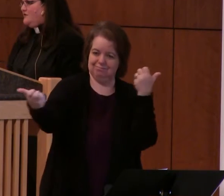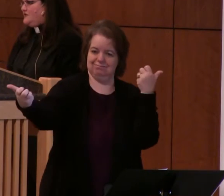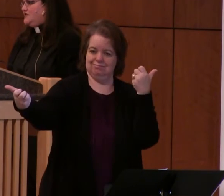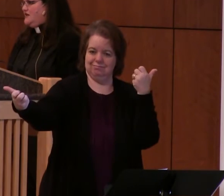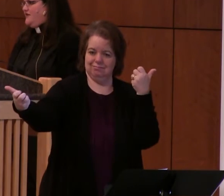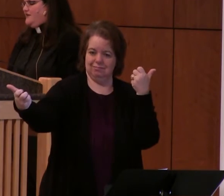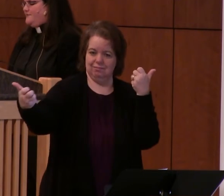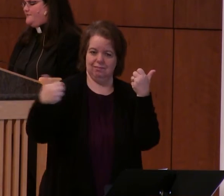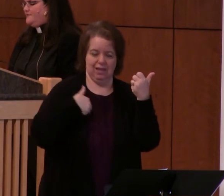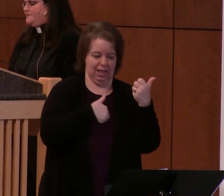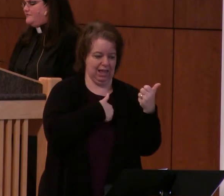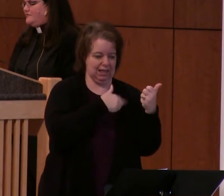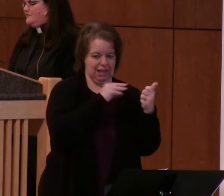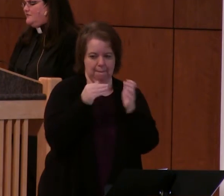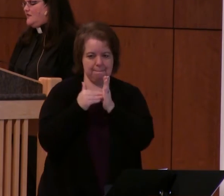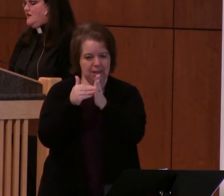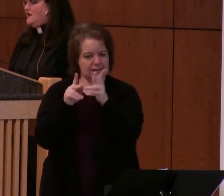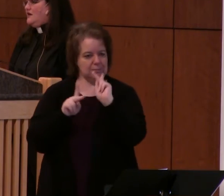of people who are starving.